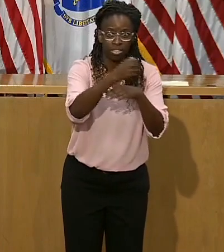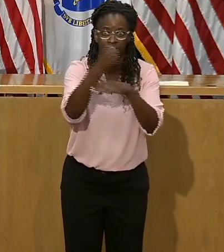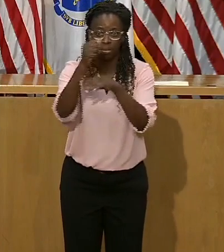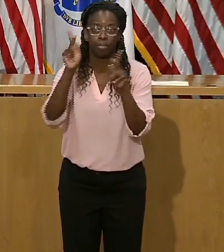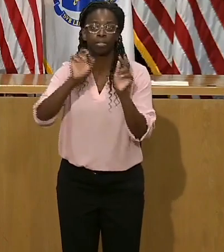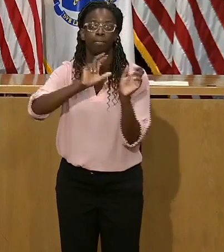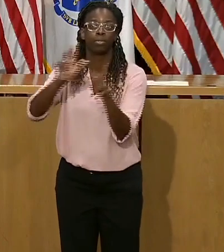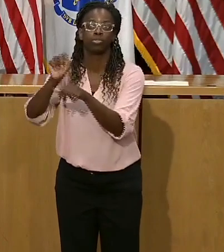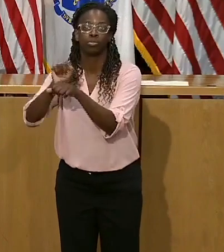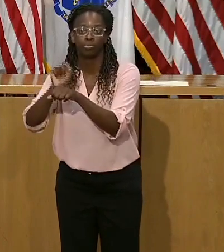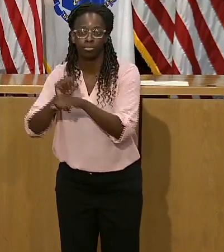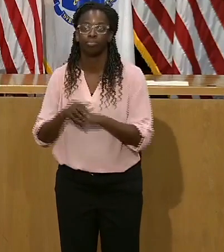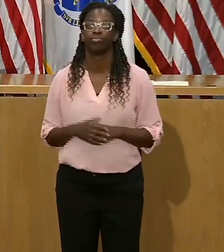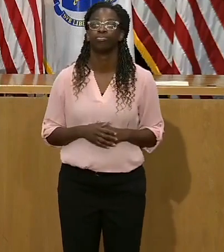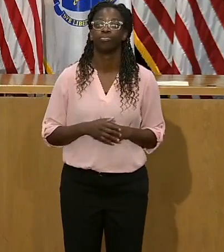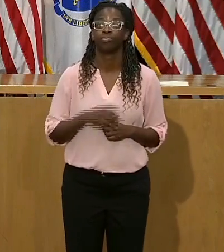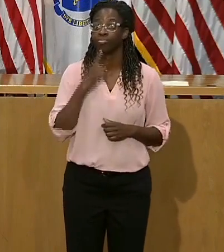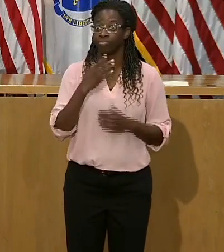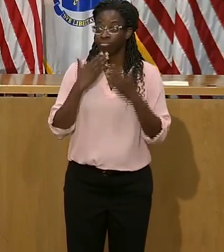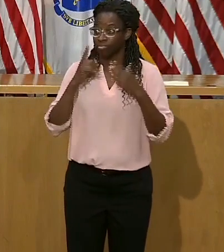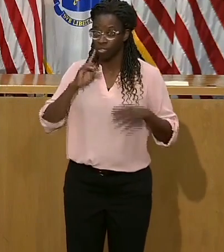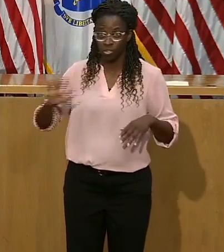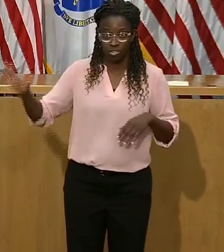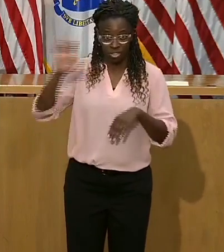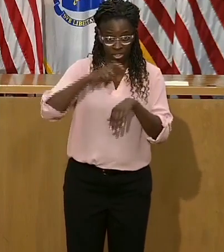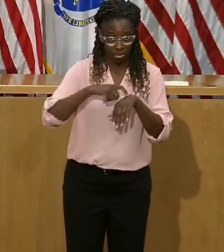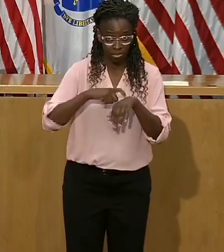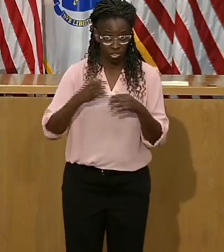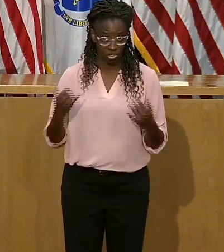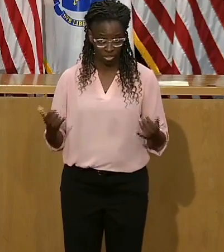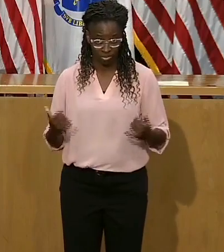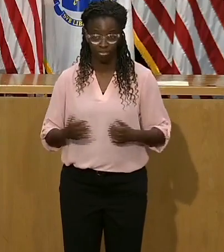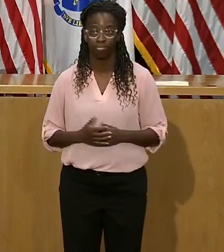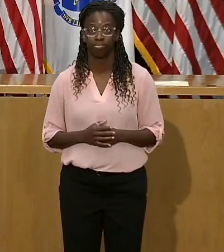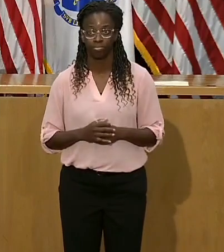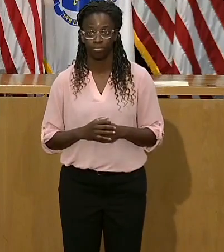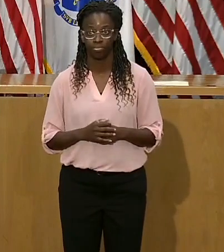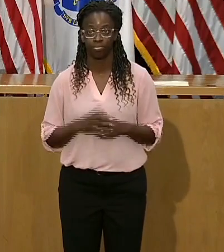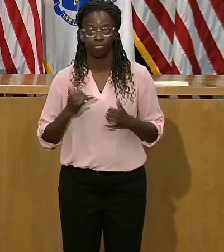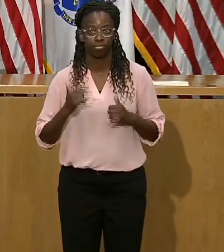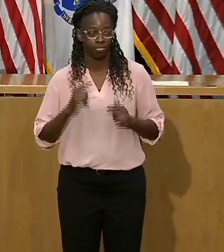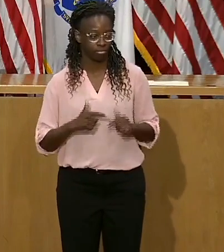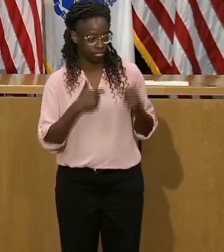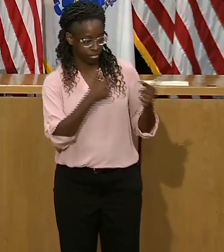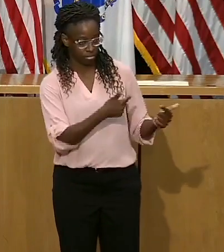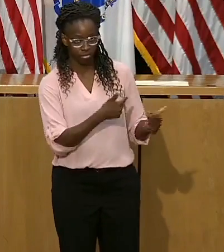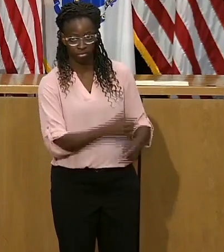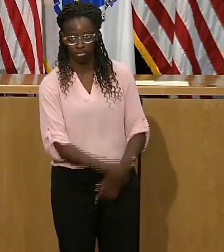today. And my pleasure to invite Joe Kriesberg to the stage, or to the microphone. Sorry, Joe.